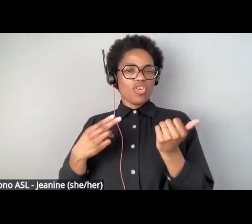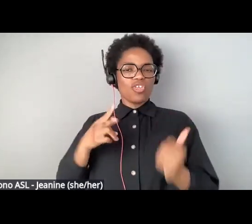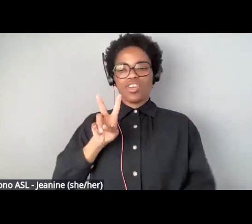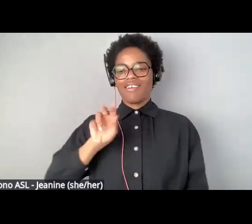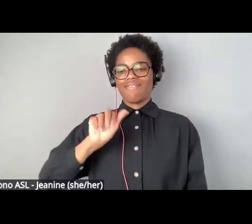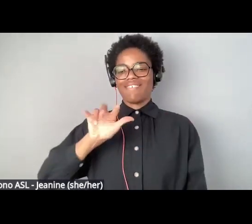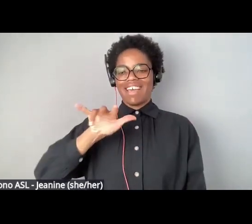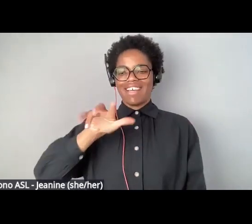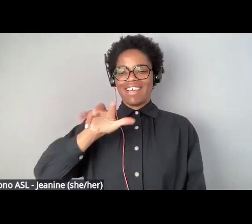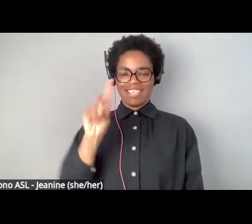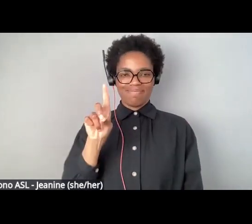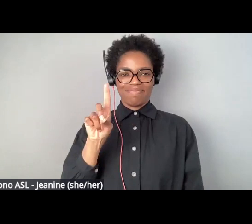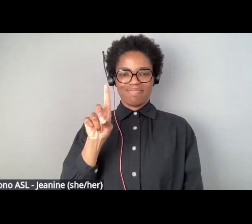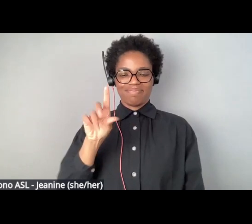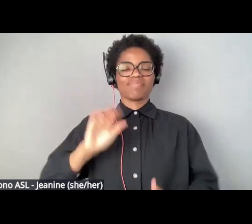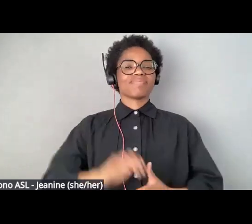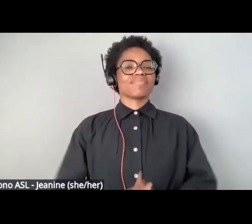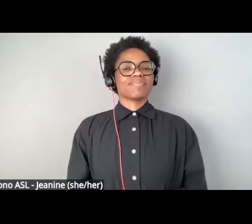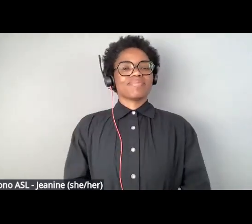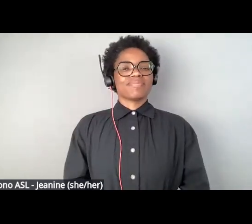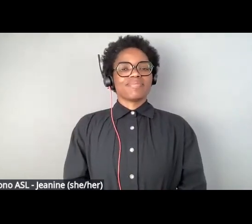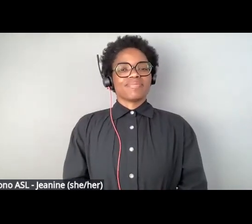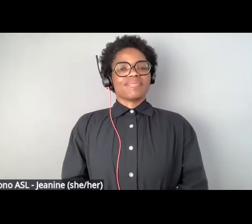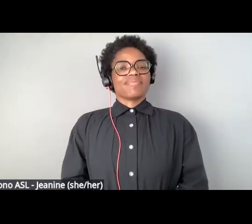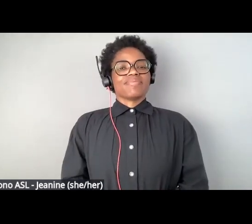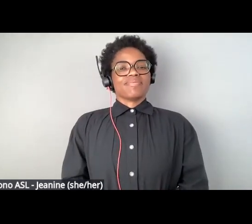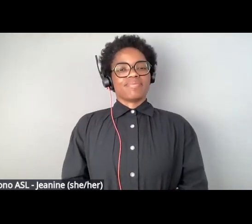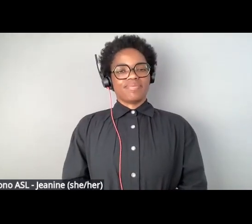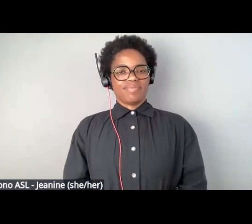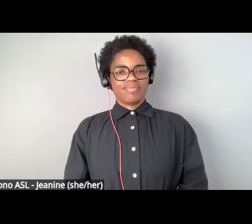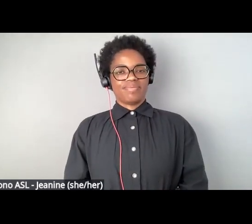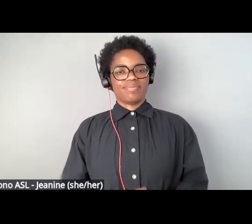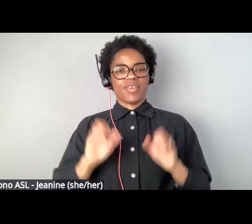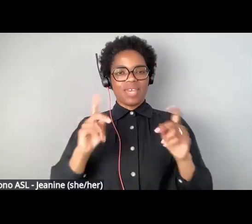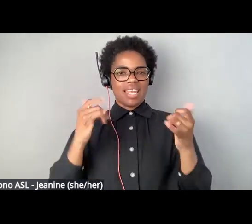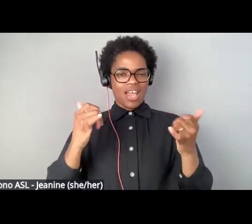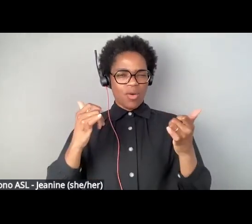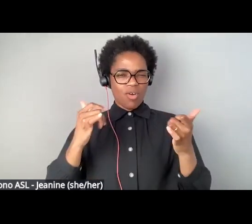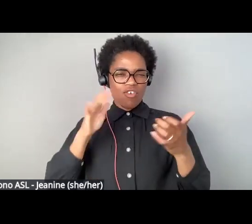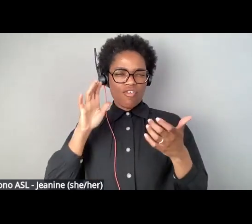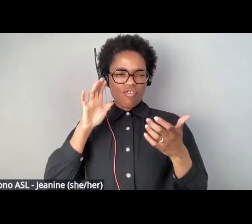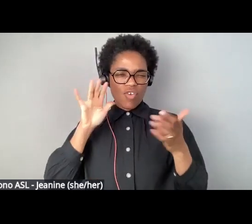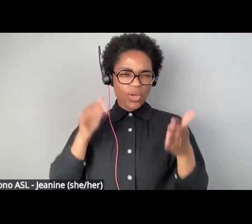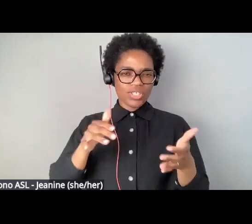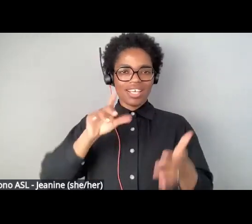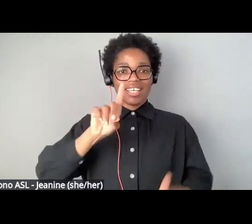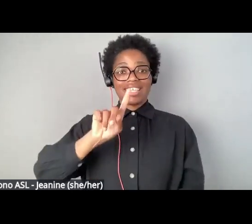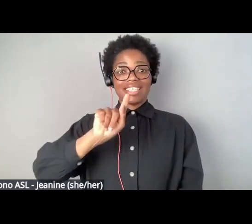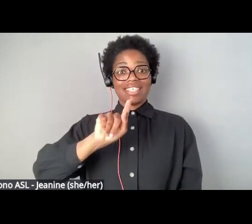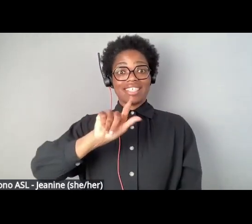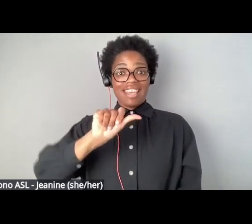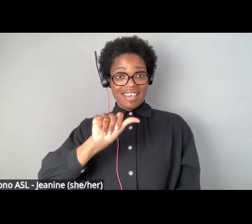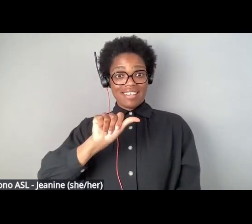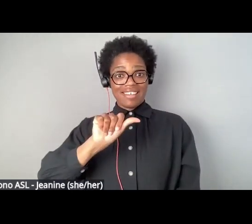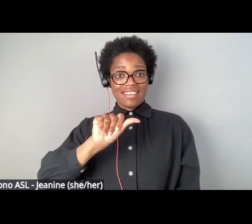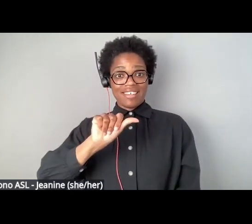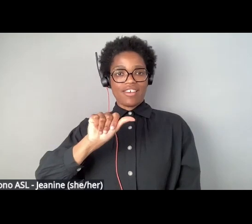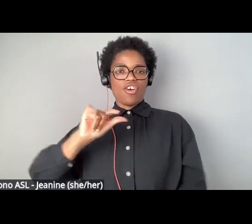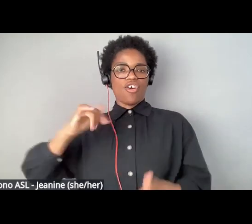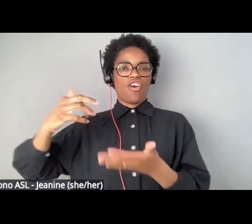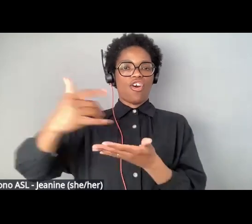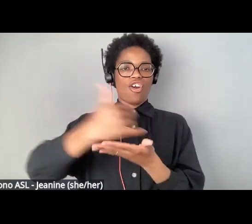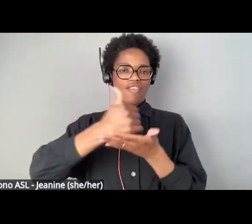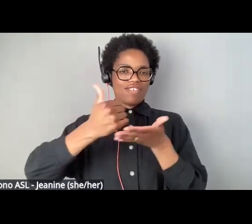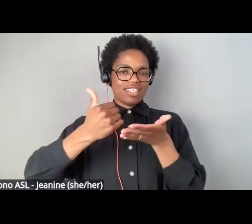Speaking of data harvesters, we're moving through it today. the big trackers, Meta and